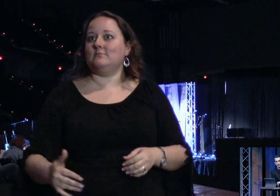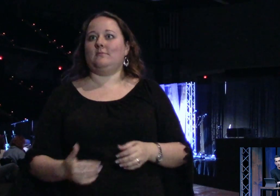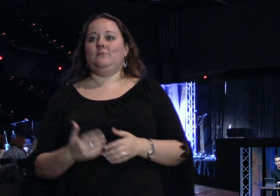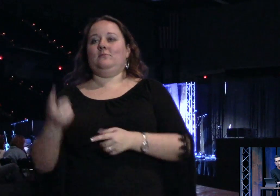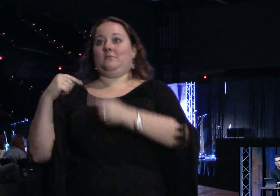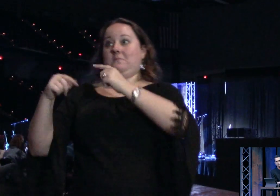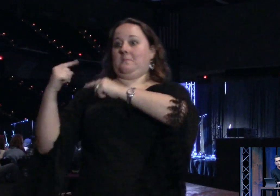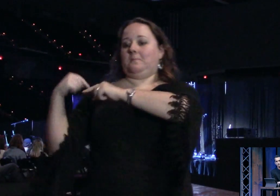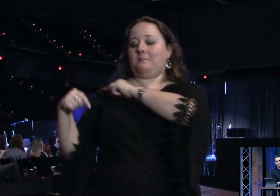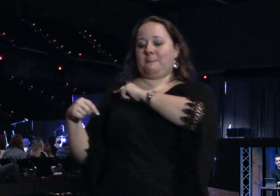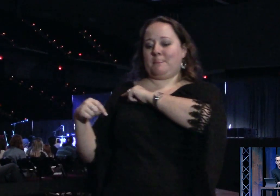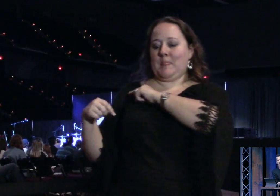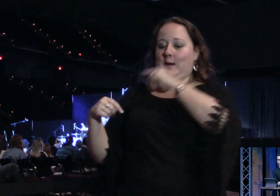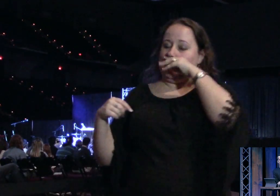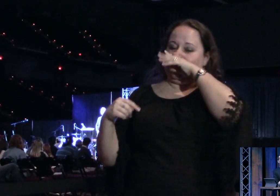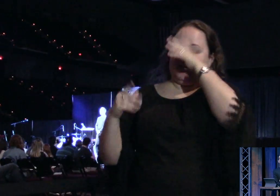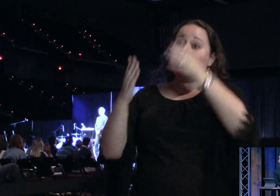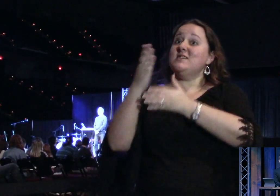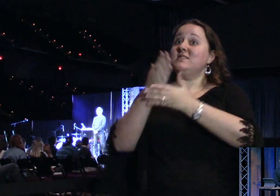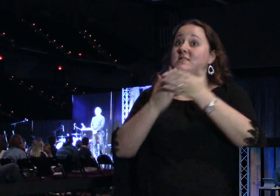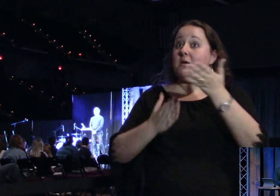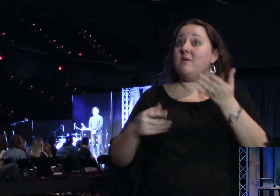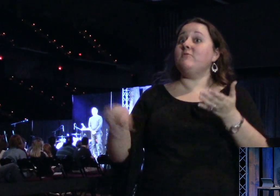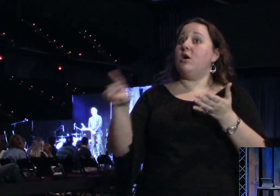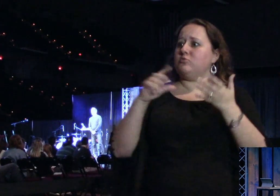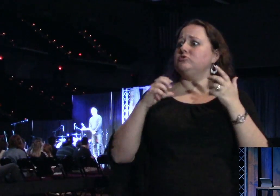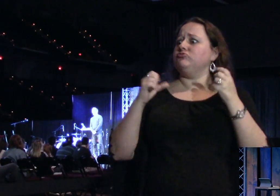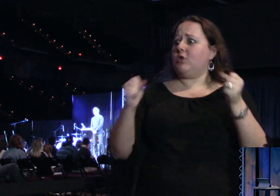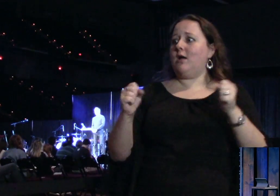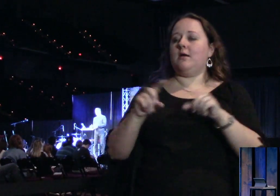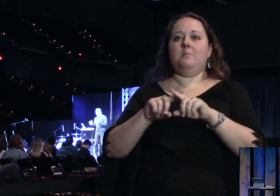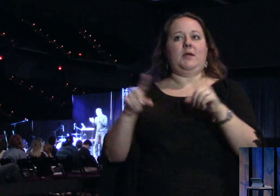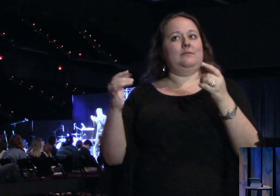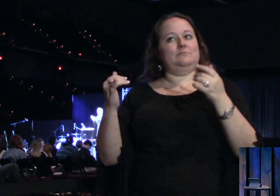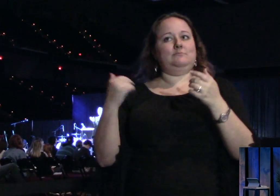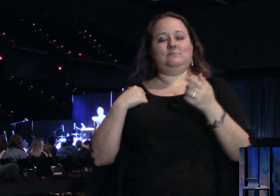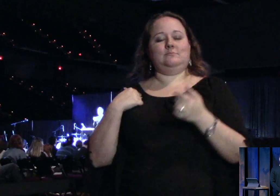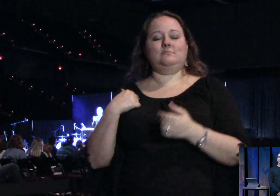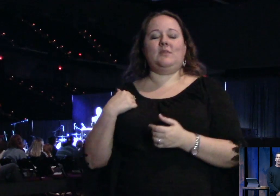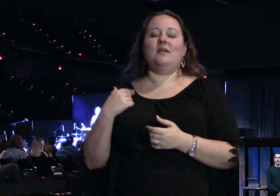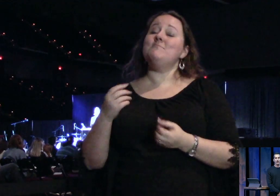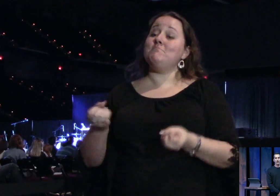Several people. Okay, some of you guys hung in there strong. Well done.